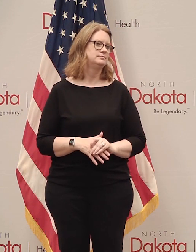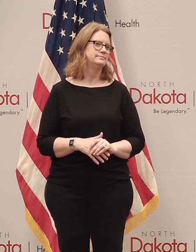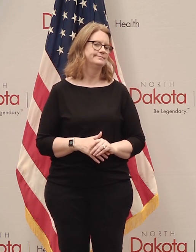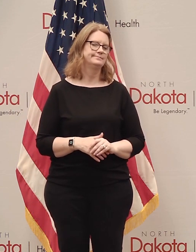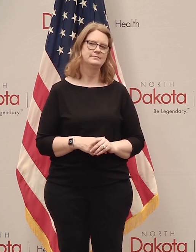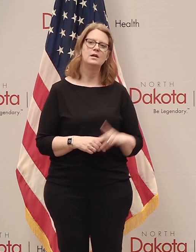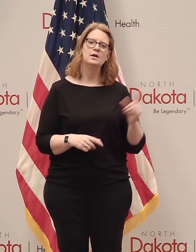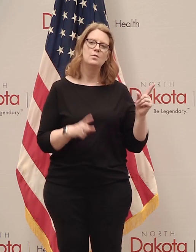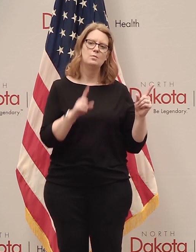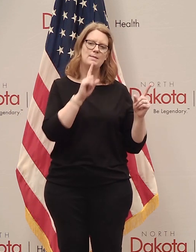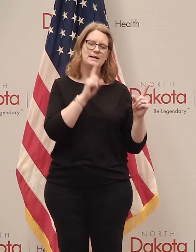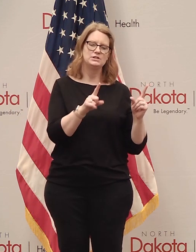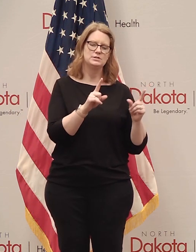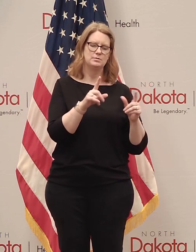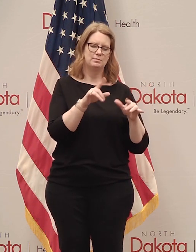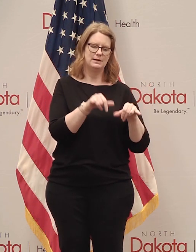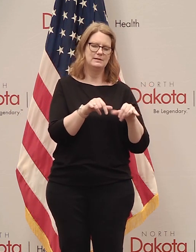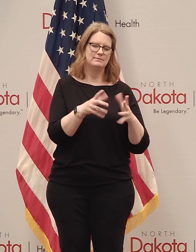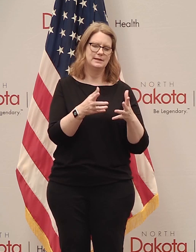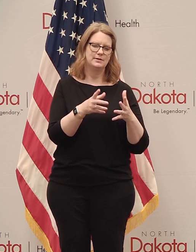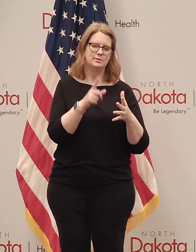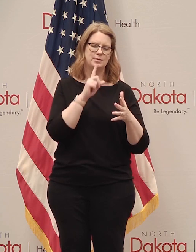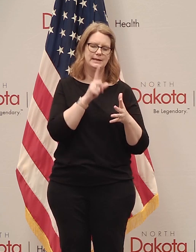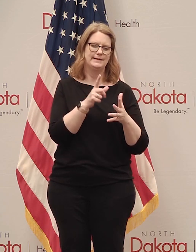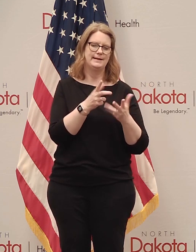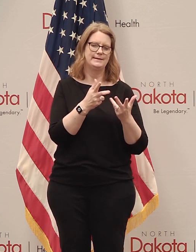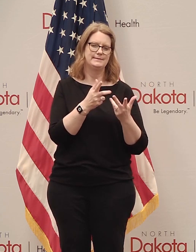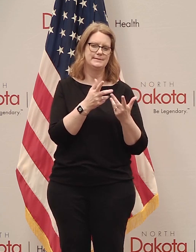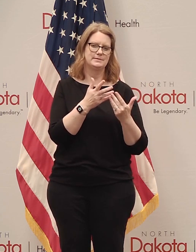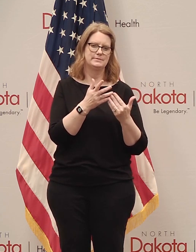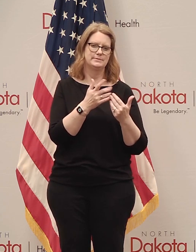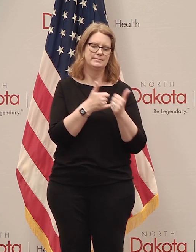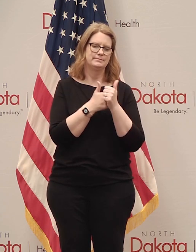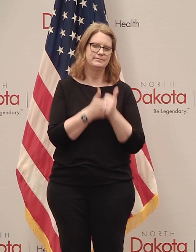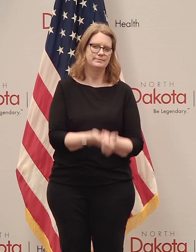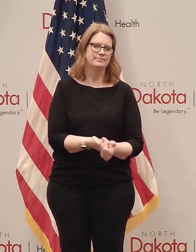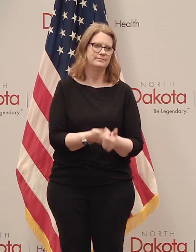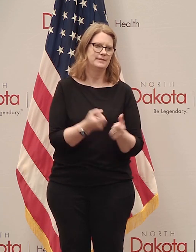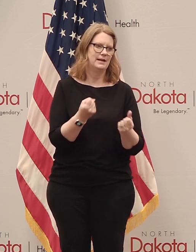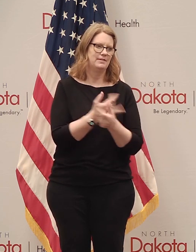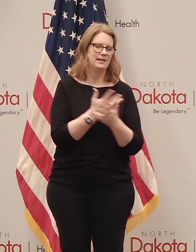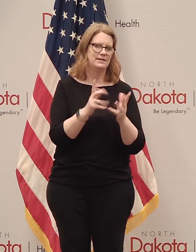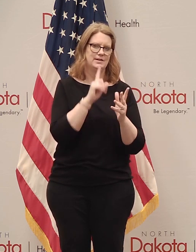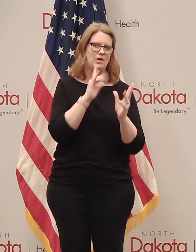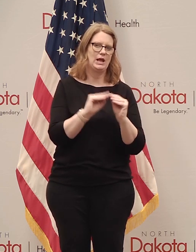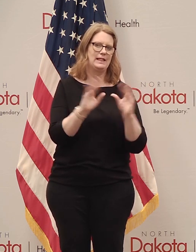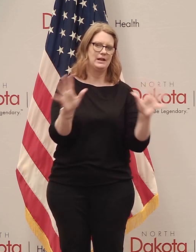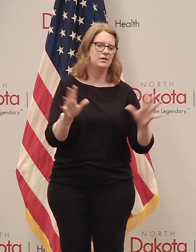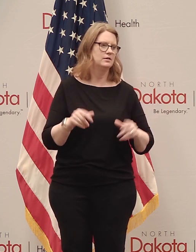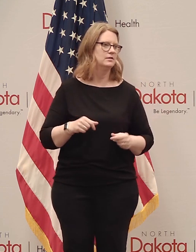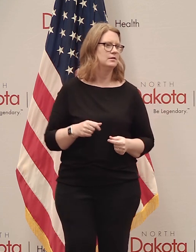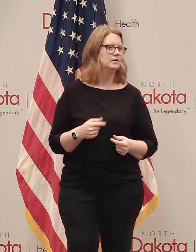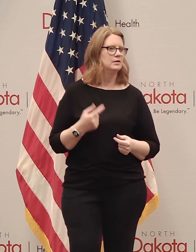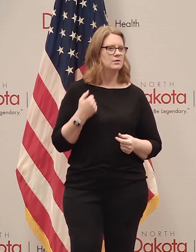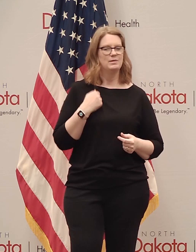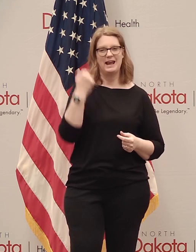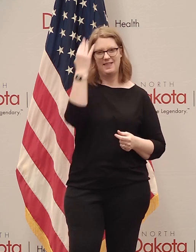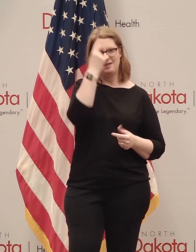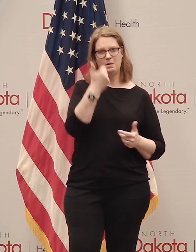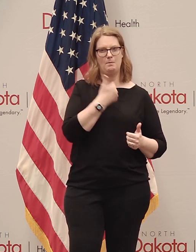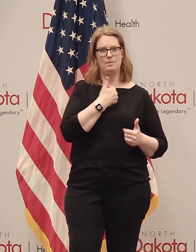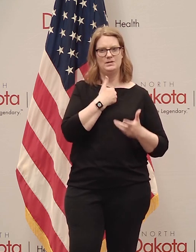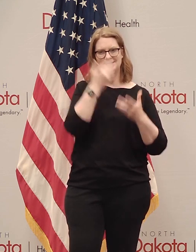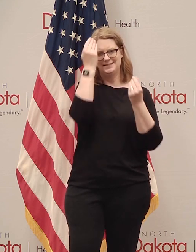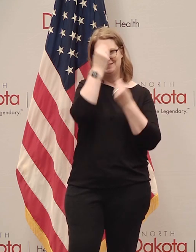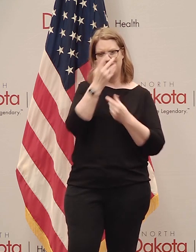we'll make sure that that's super consistent, but there's nothing, in the way I think about personal data, there's no